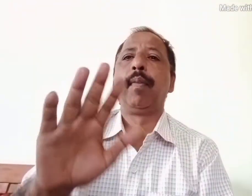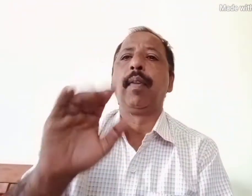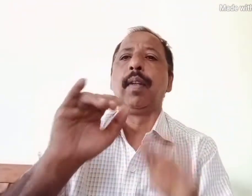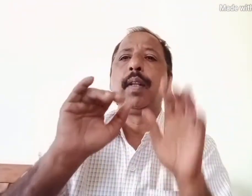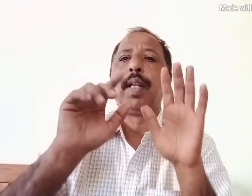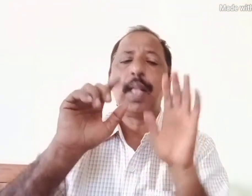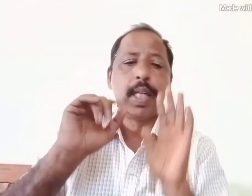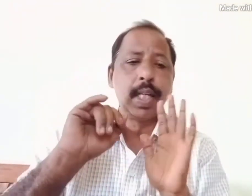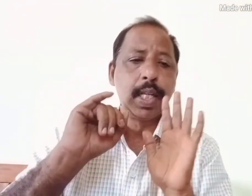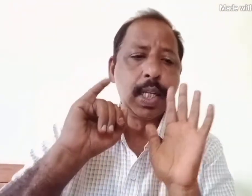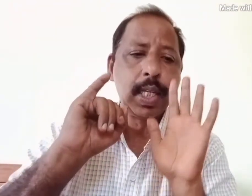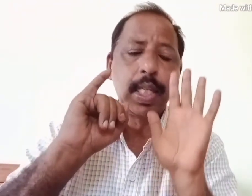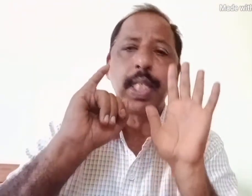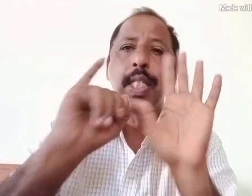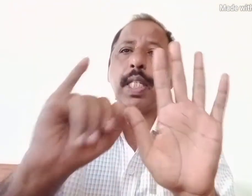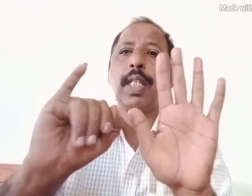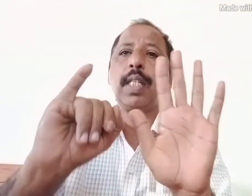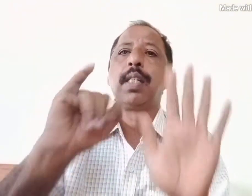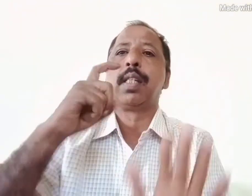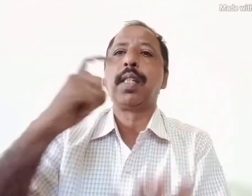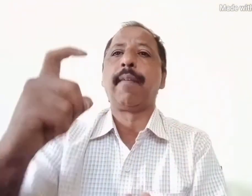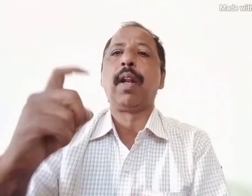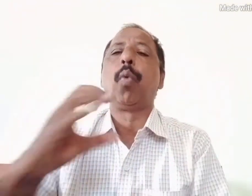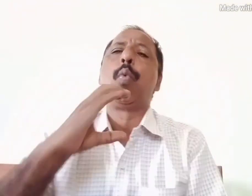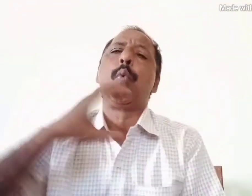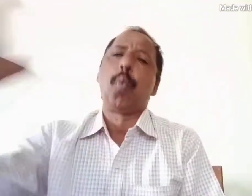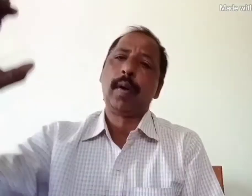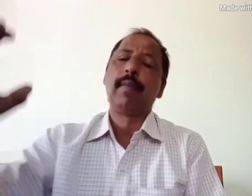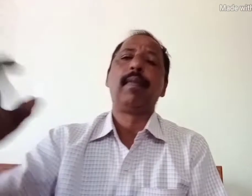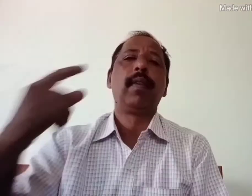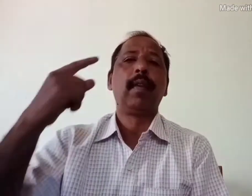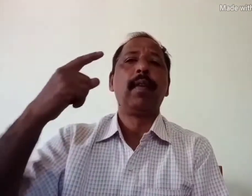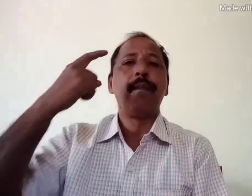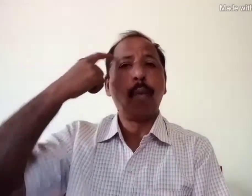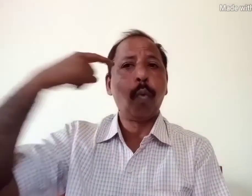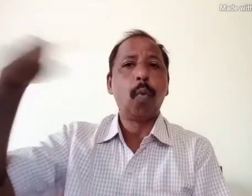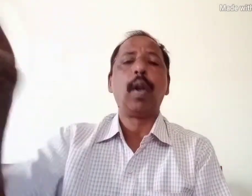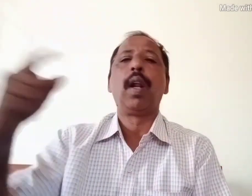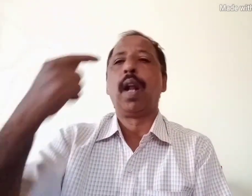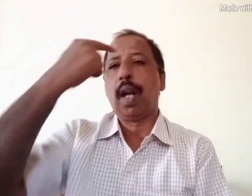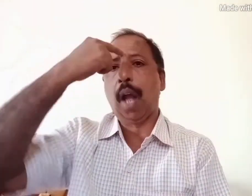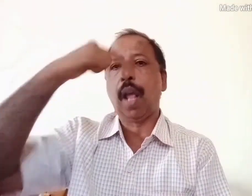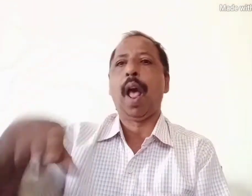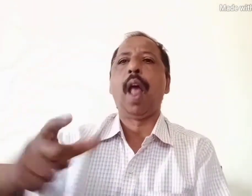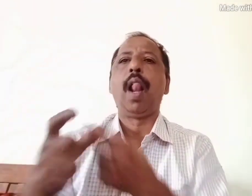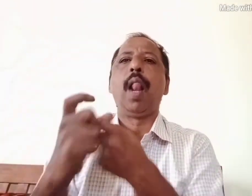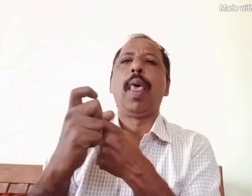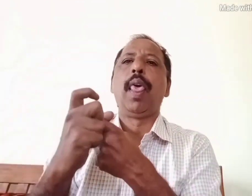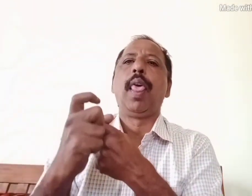been the-saculation. I have done lot the